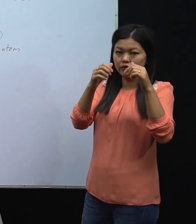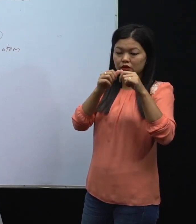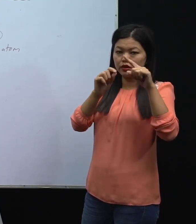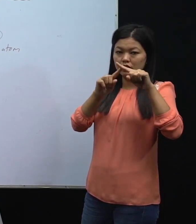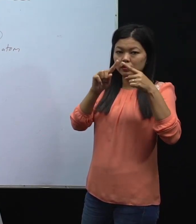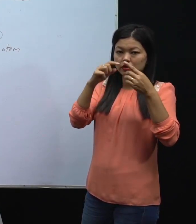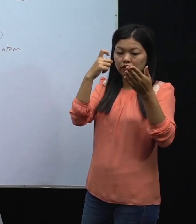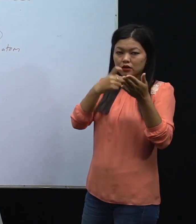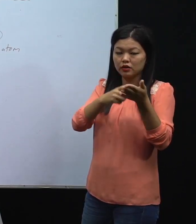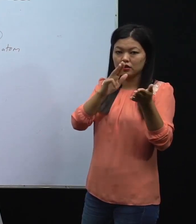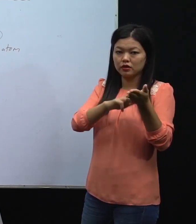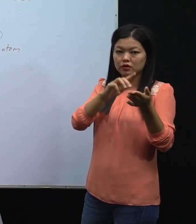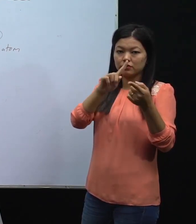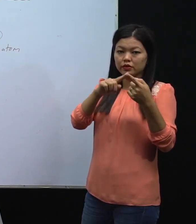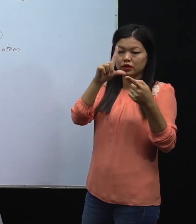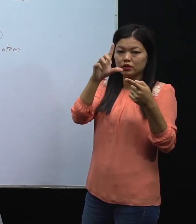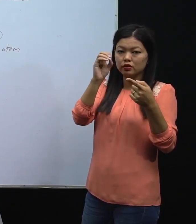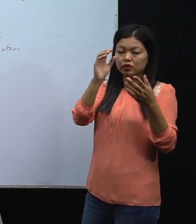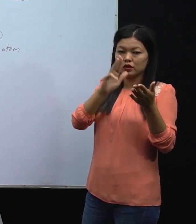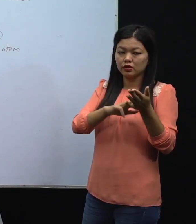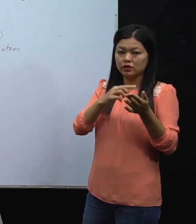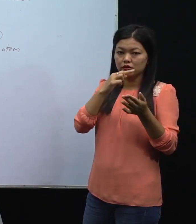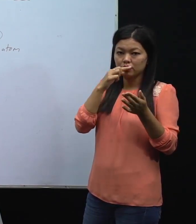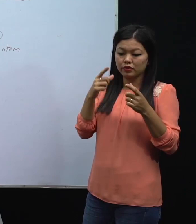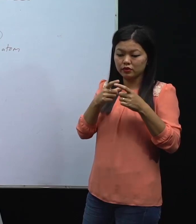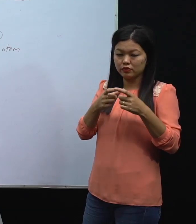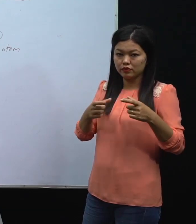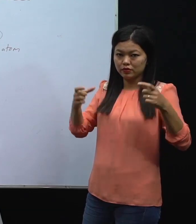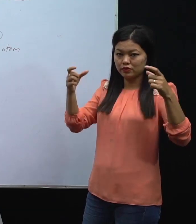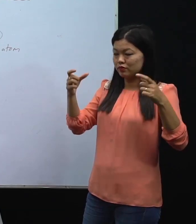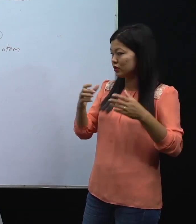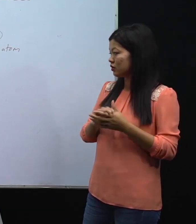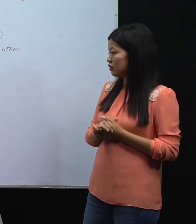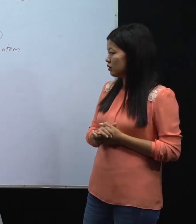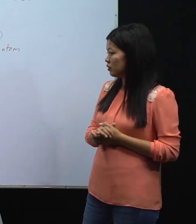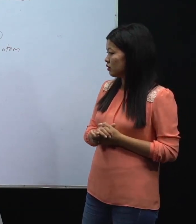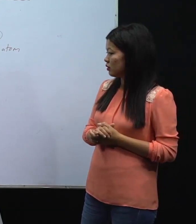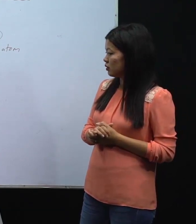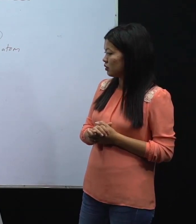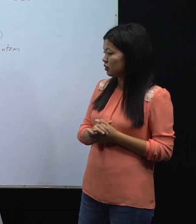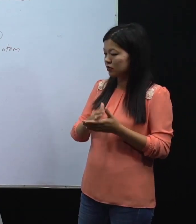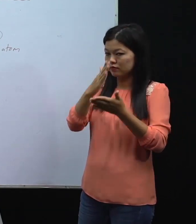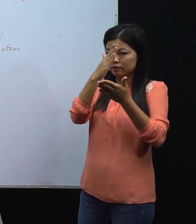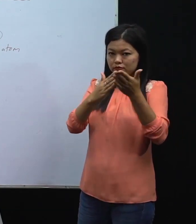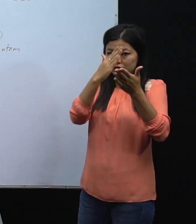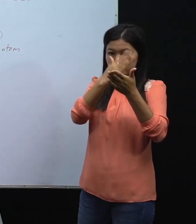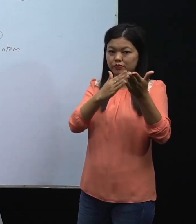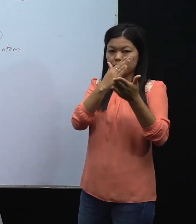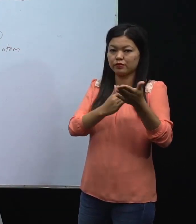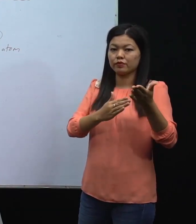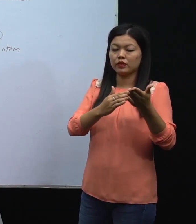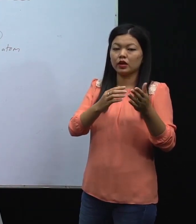out one slice, okay, so that's an example. Okay, watermelon, if you just slice it into 12